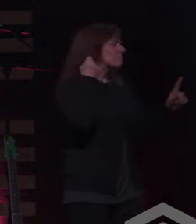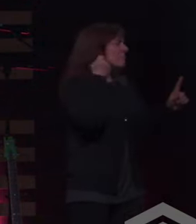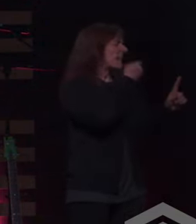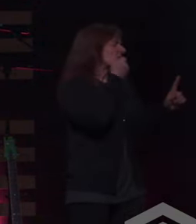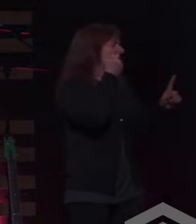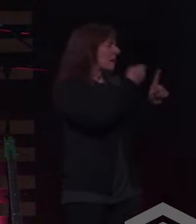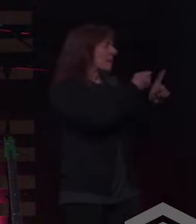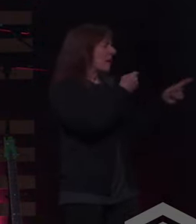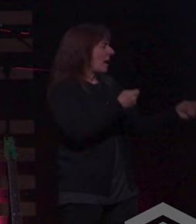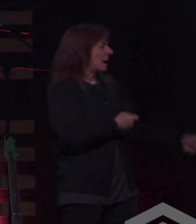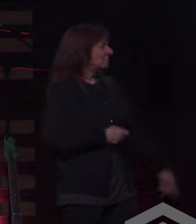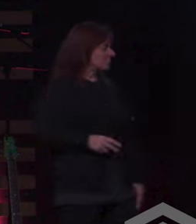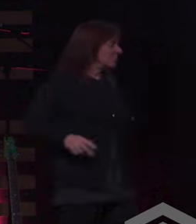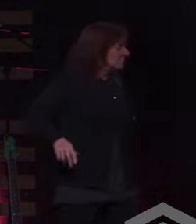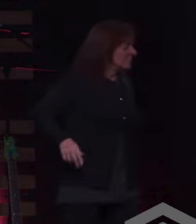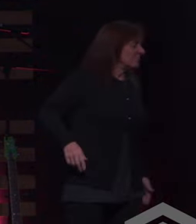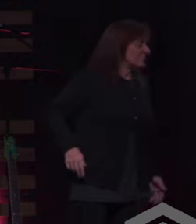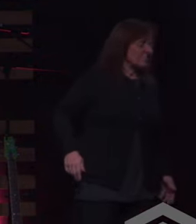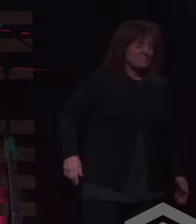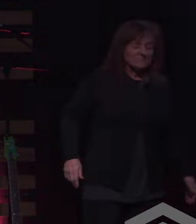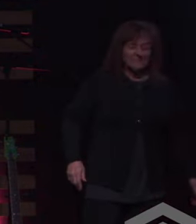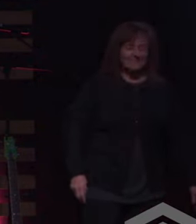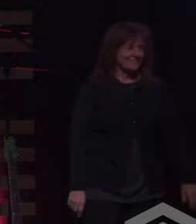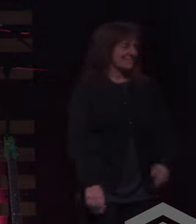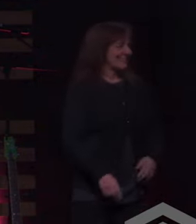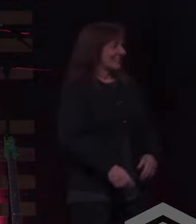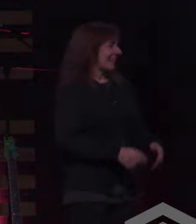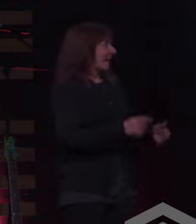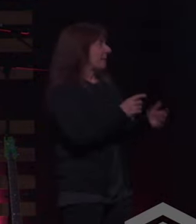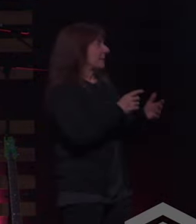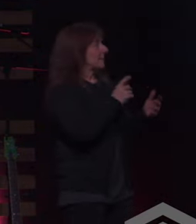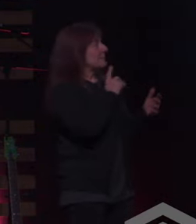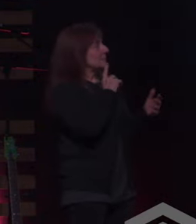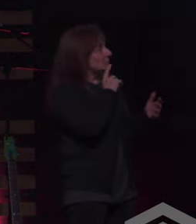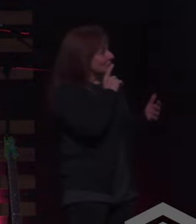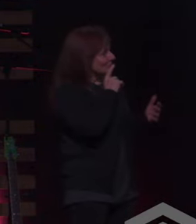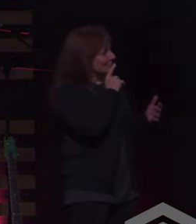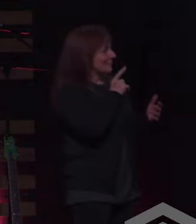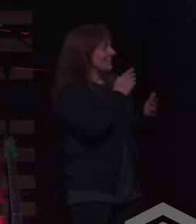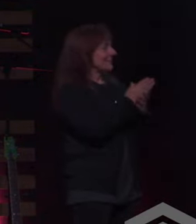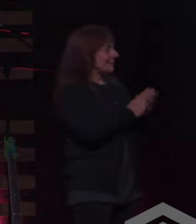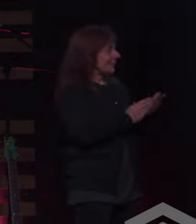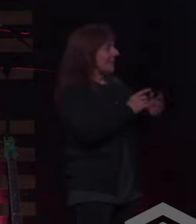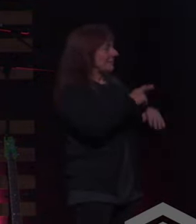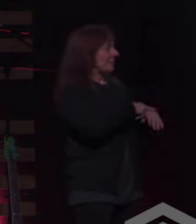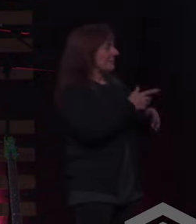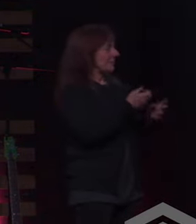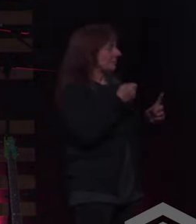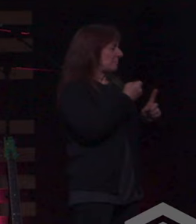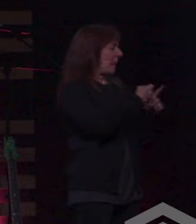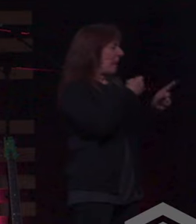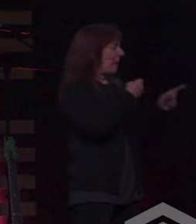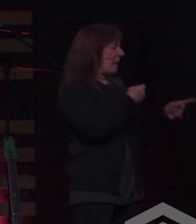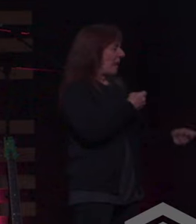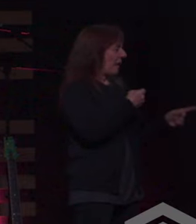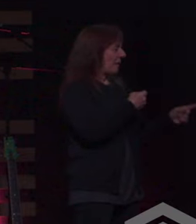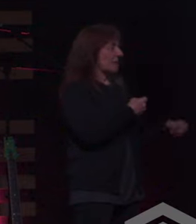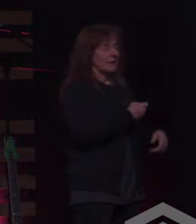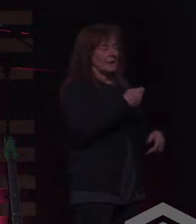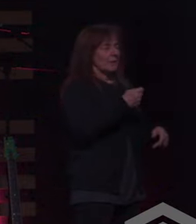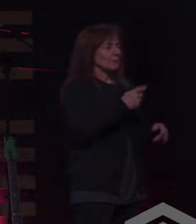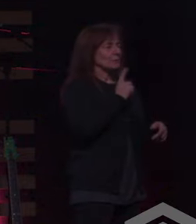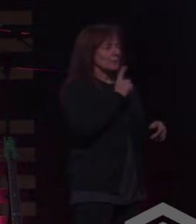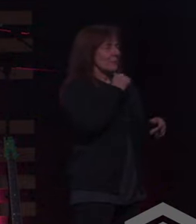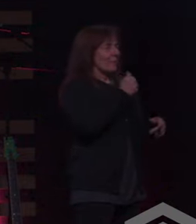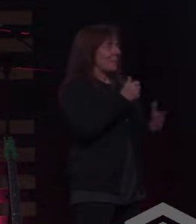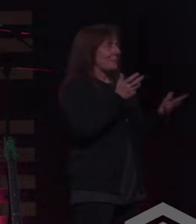you know what I'm saying? I'm okay with being real. I'm sure there's seasons in your life, and you know, I don't think Amanda's ever felt that way, but